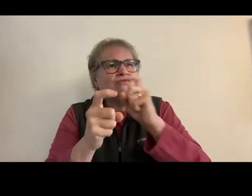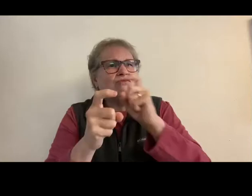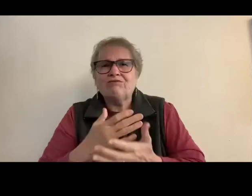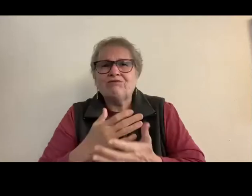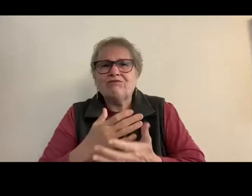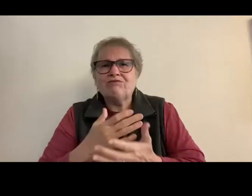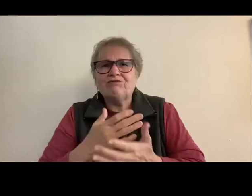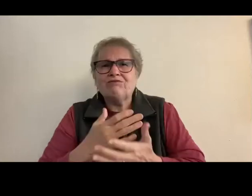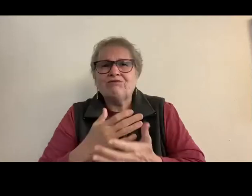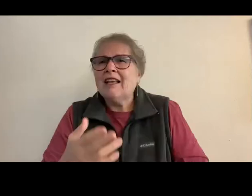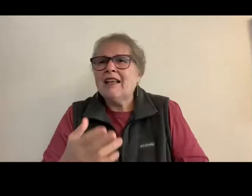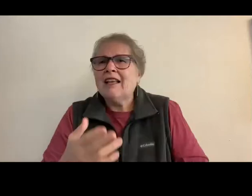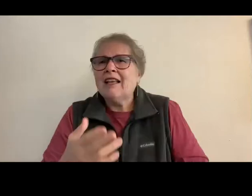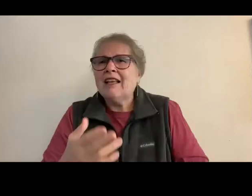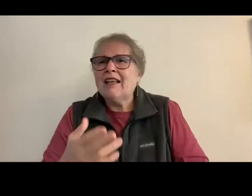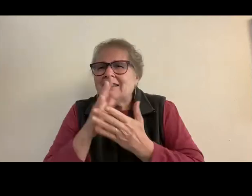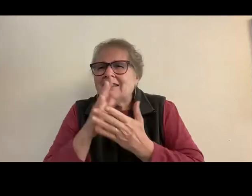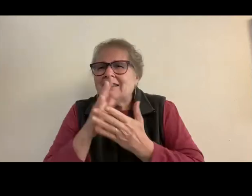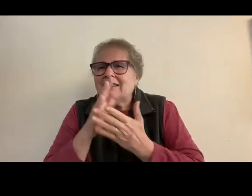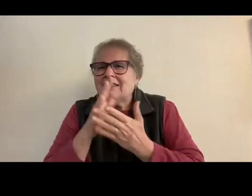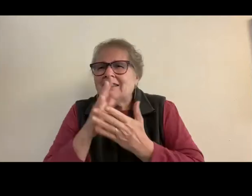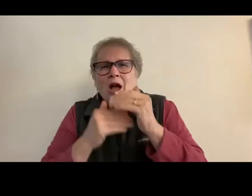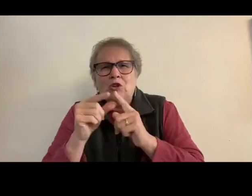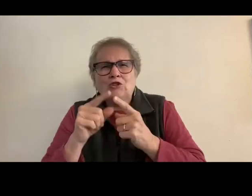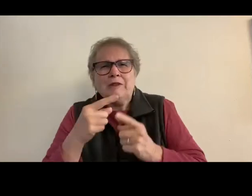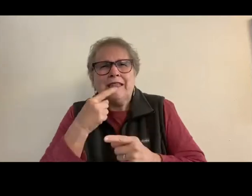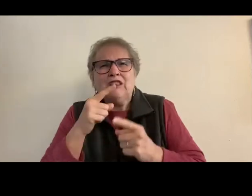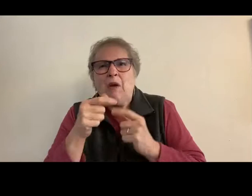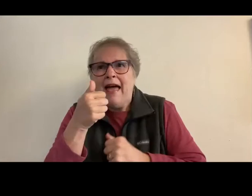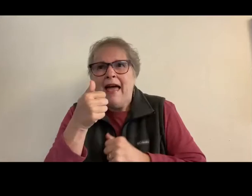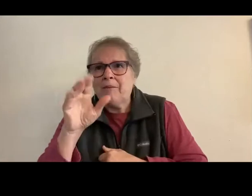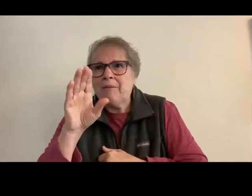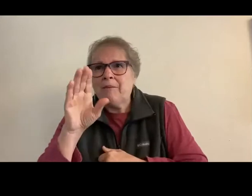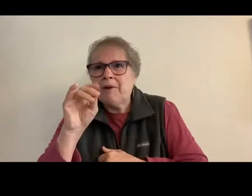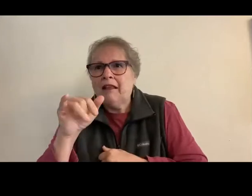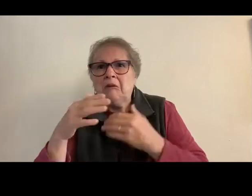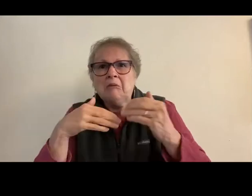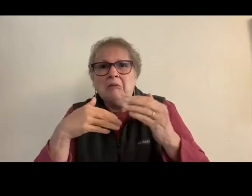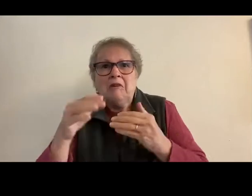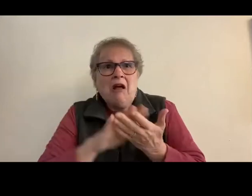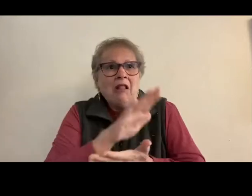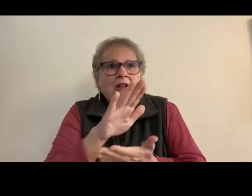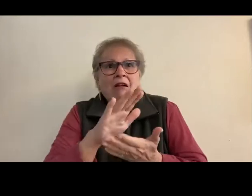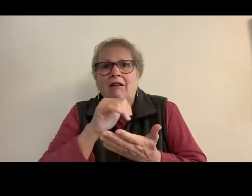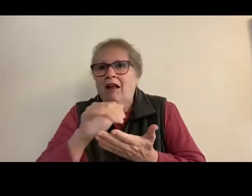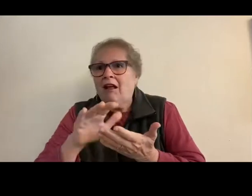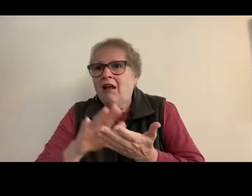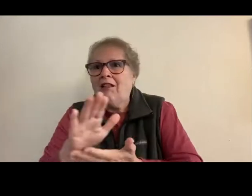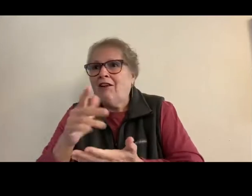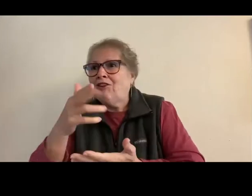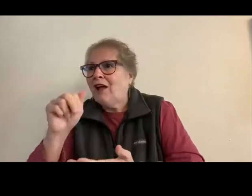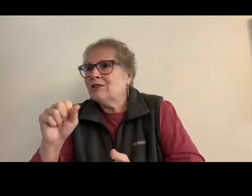He gave and gave money. He was so kind. He always had nice words to say to anybody. It didn't